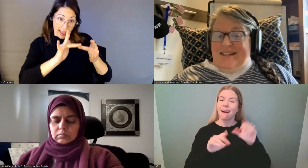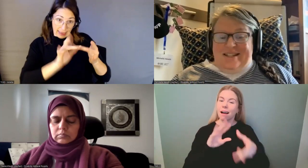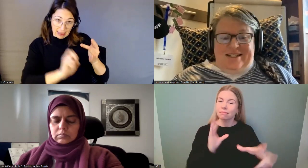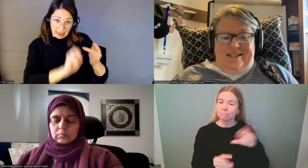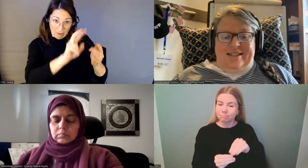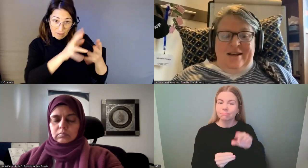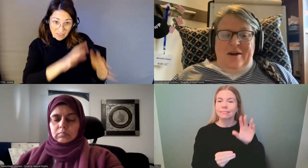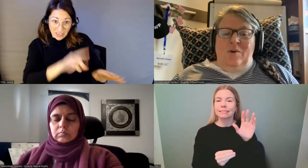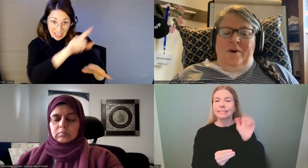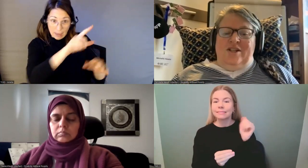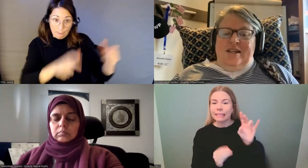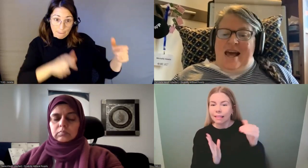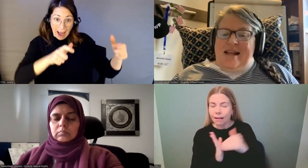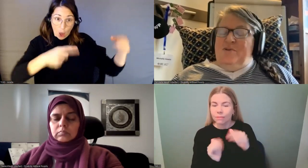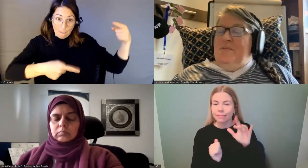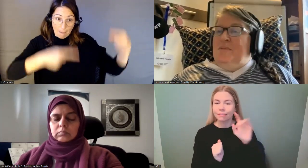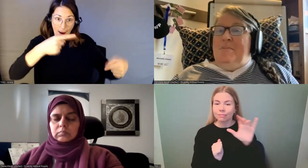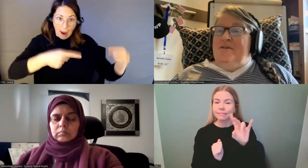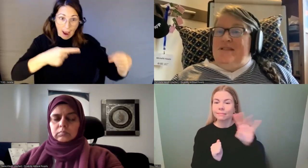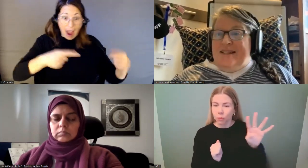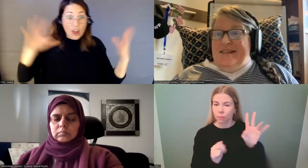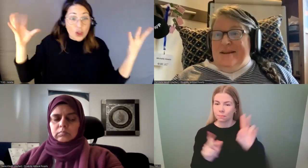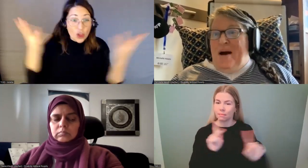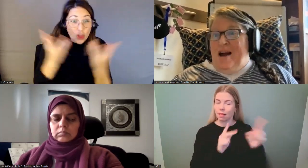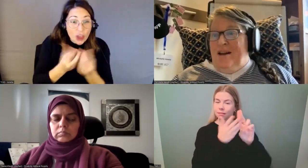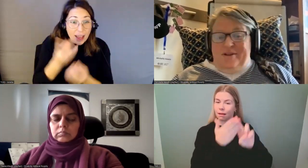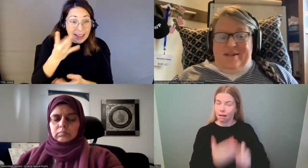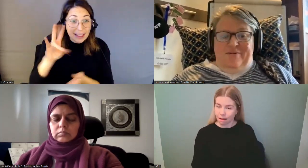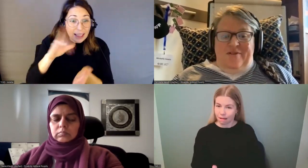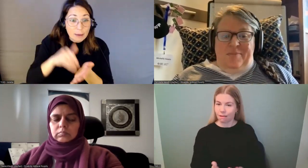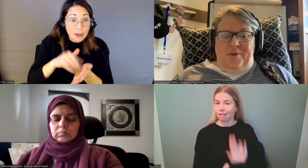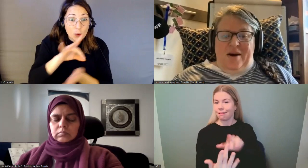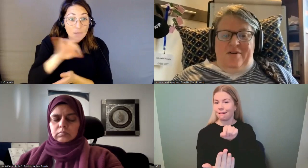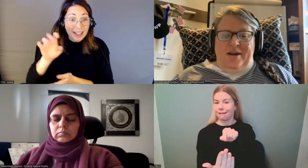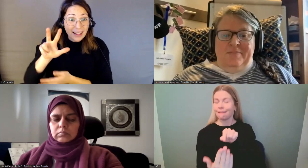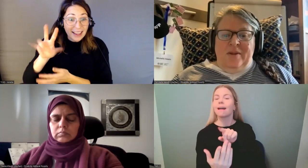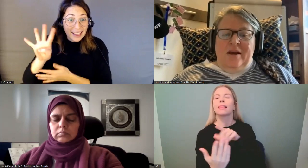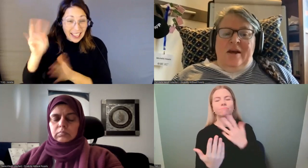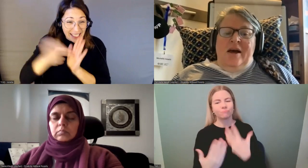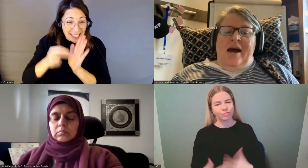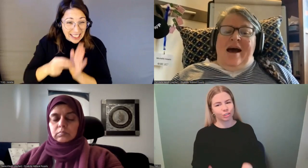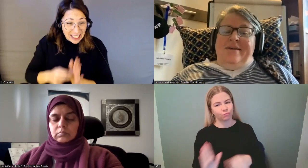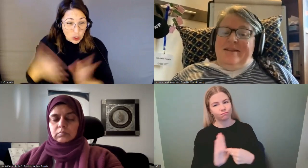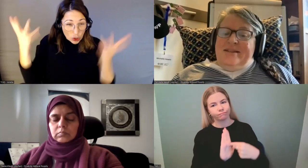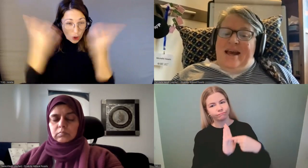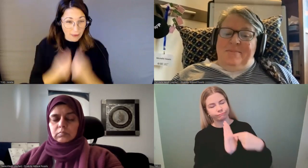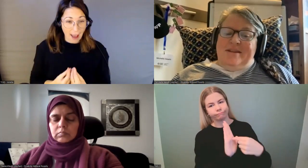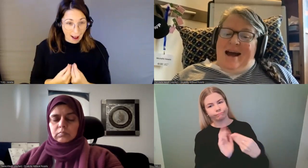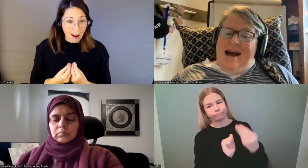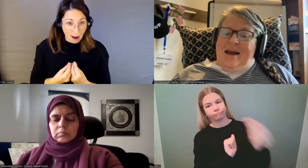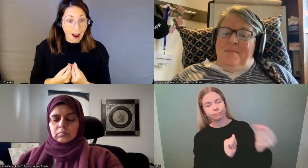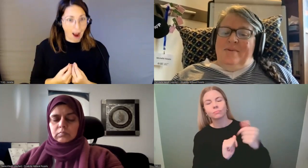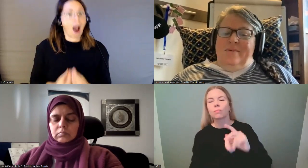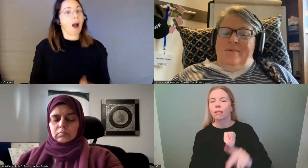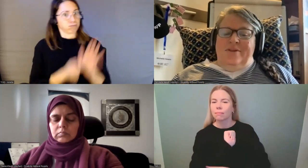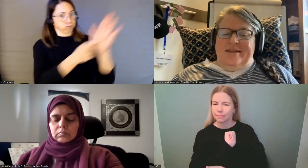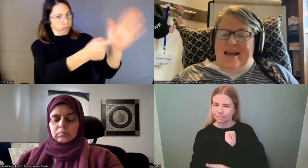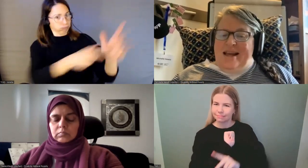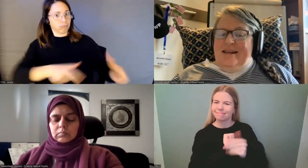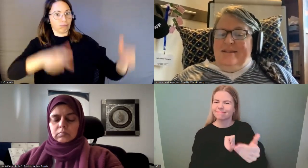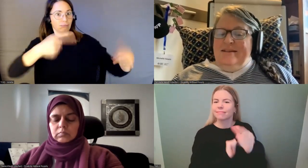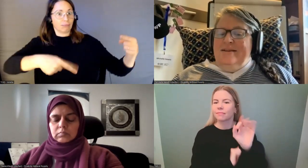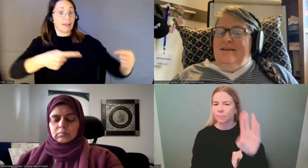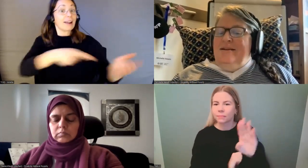17,874 signatures, which led to it being presented in Parliament in February. At the same time,